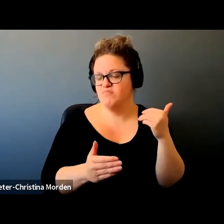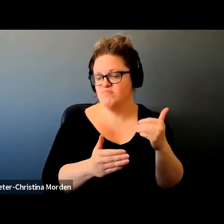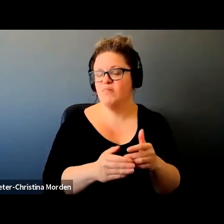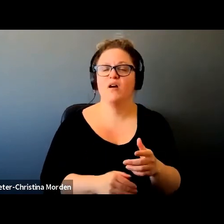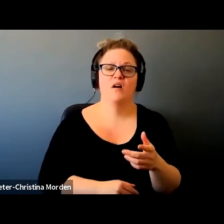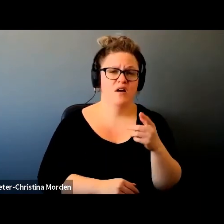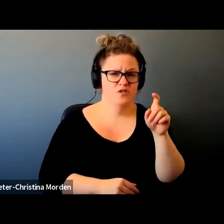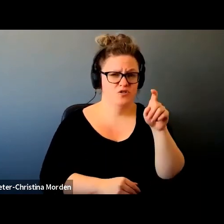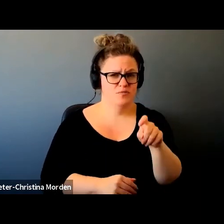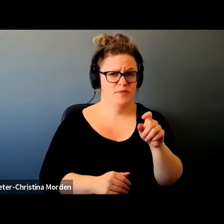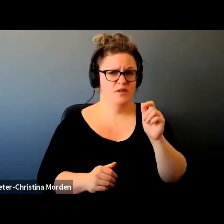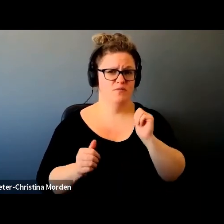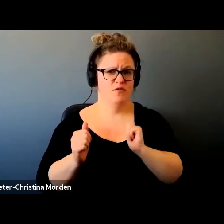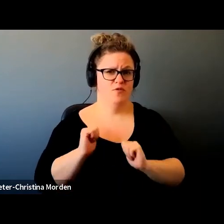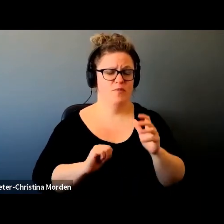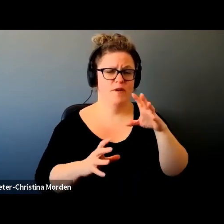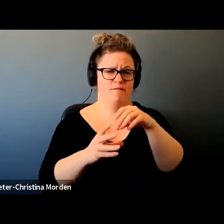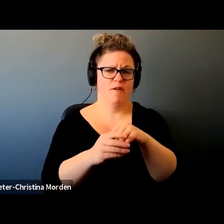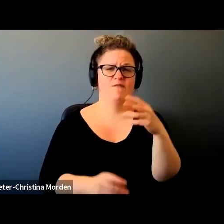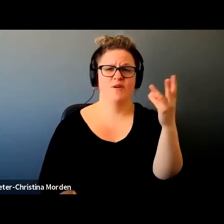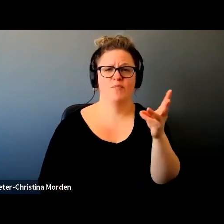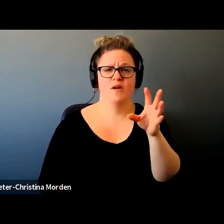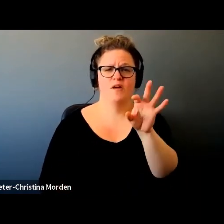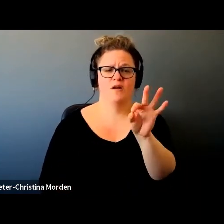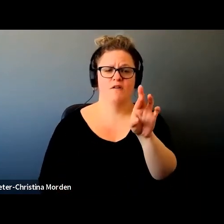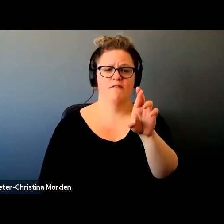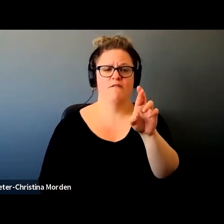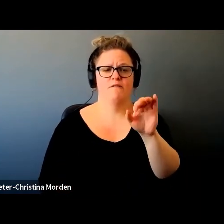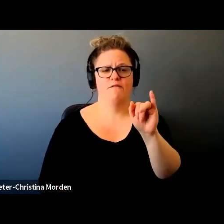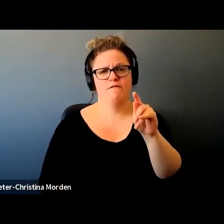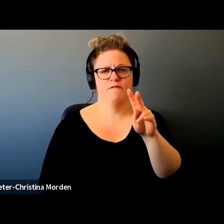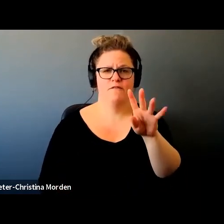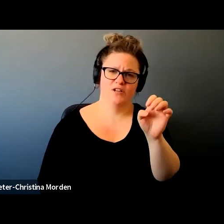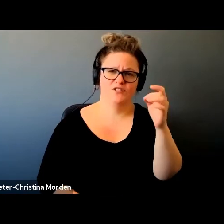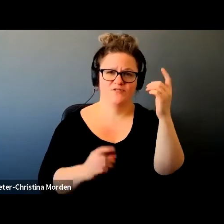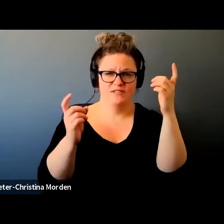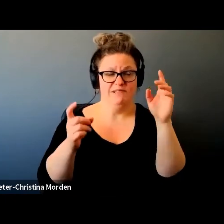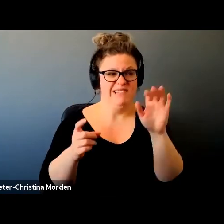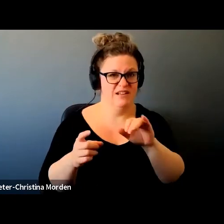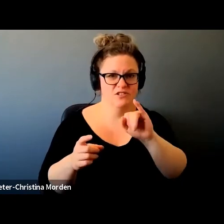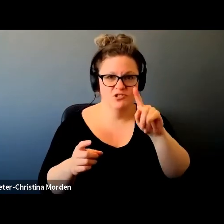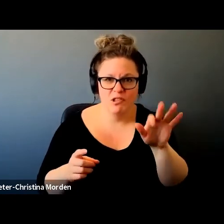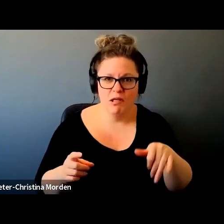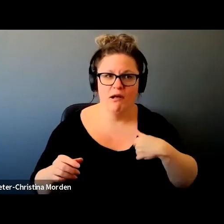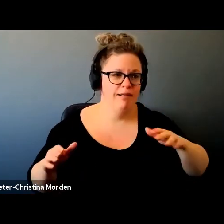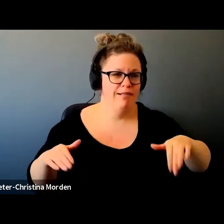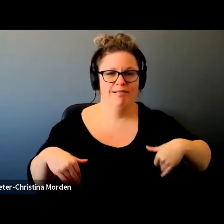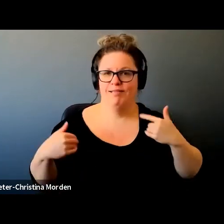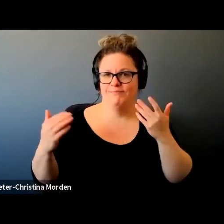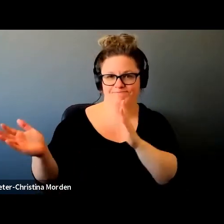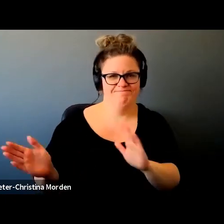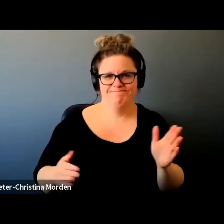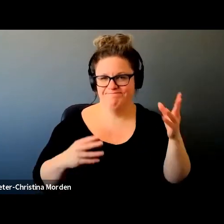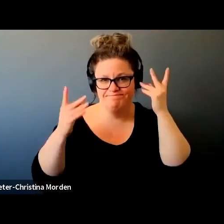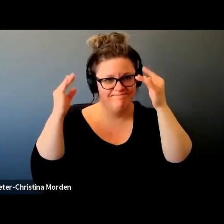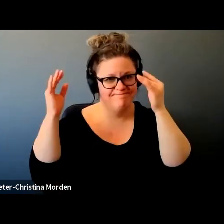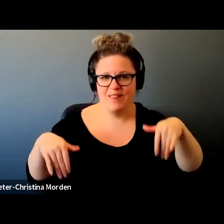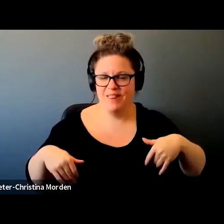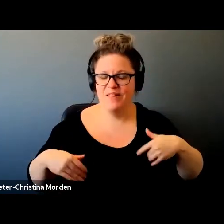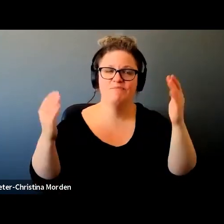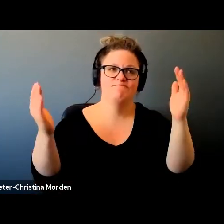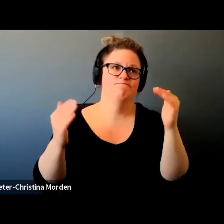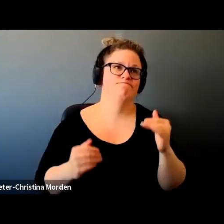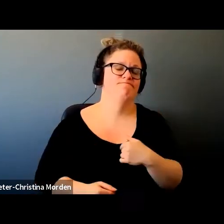at part of something of the Winnipeg Fringe, but that's in July and I haven't really thought about that. I just finished writing some sketch